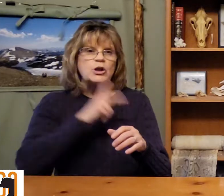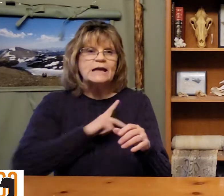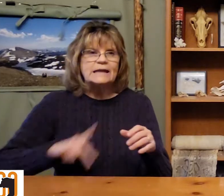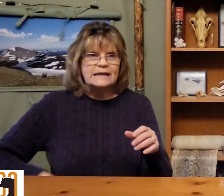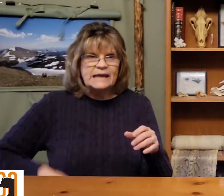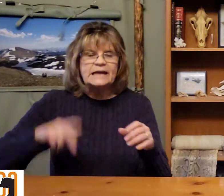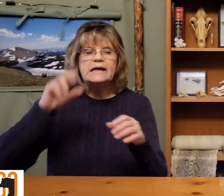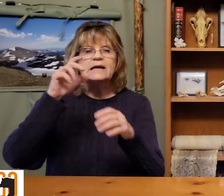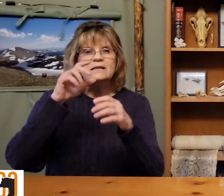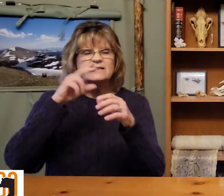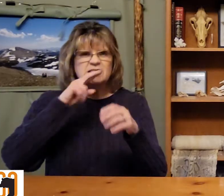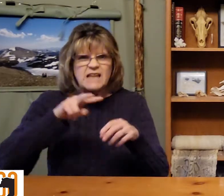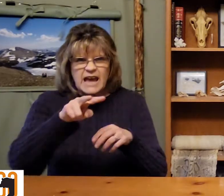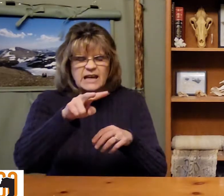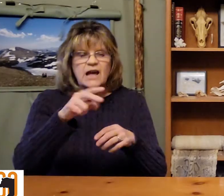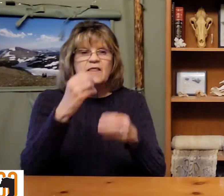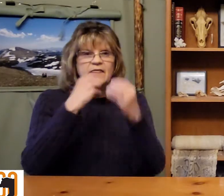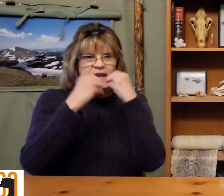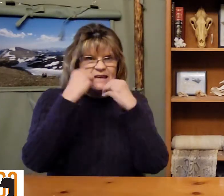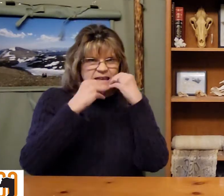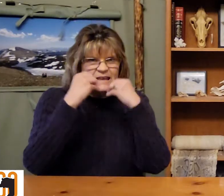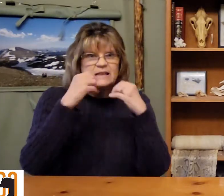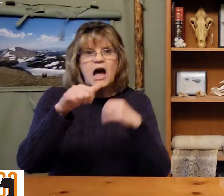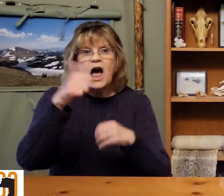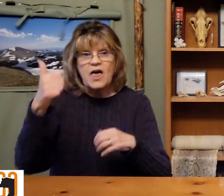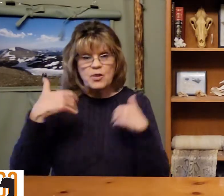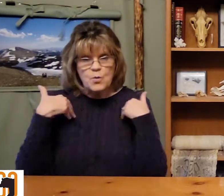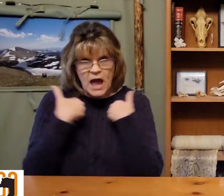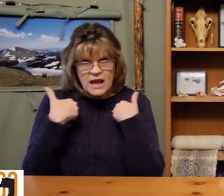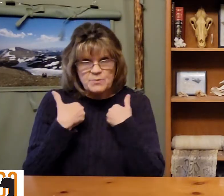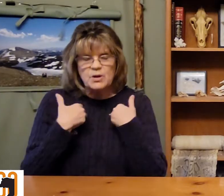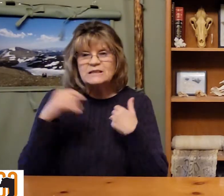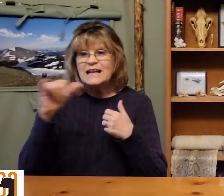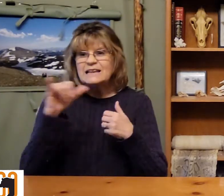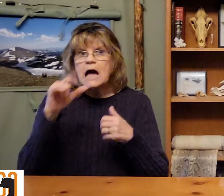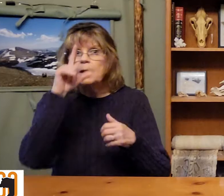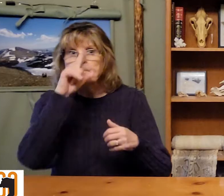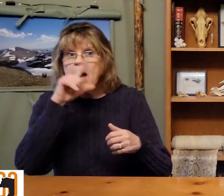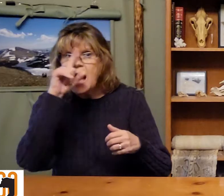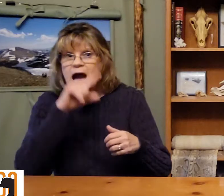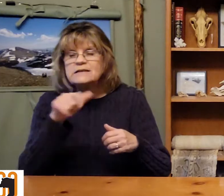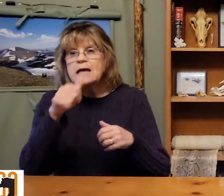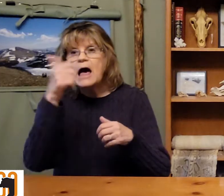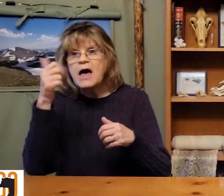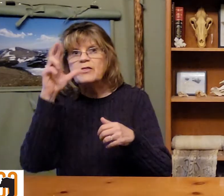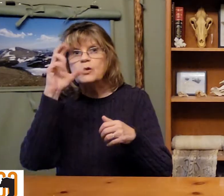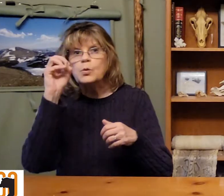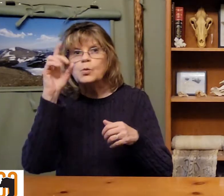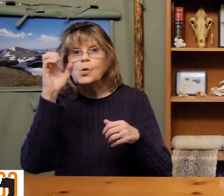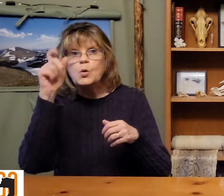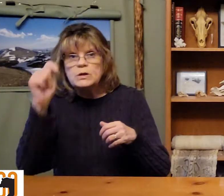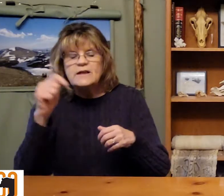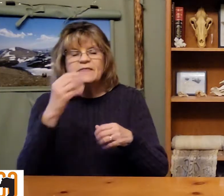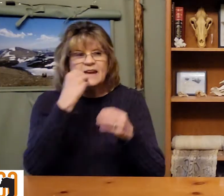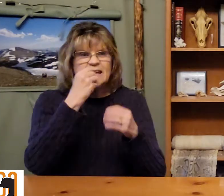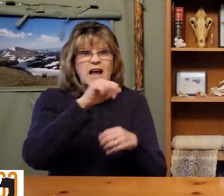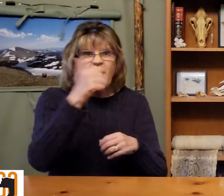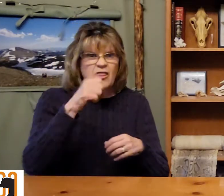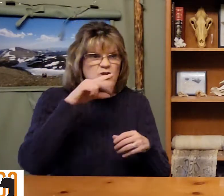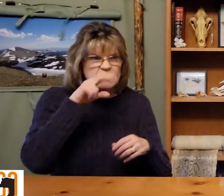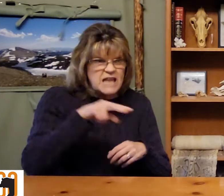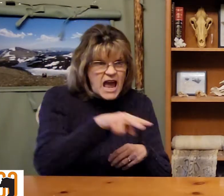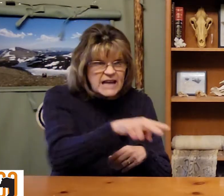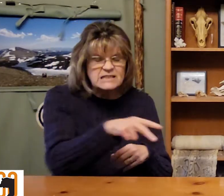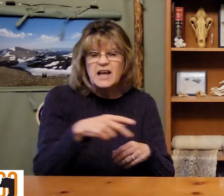These animals are carnivores, and they eat other animals like mice, other rodents, they eat other snakes, they